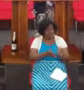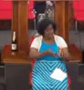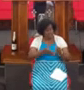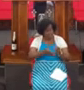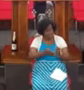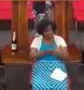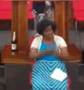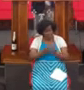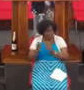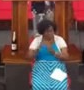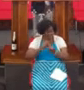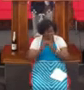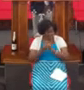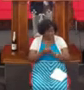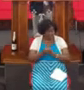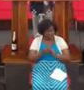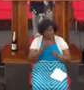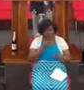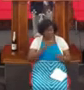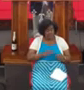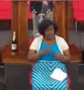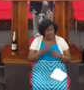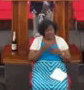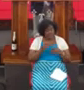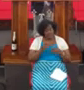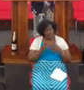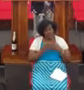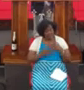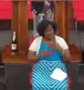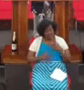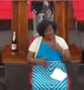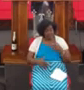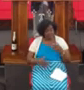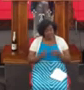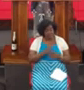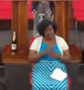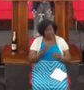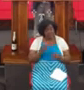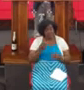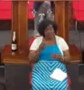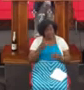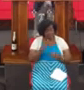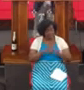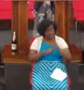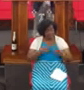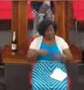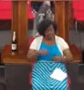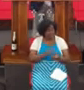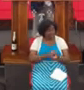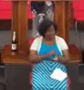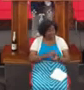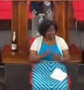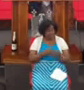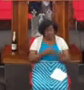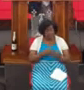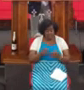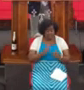change. The woman with the issue of blood met Jesus after 12 years of attending doctors. I don't care how long you've